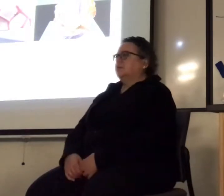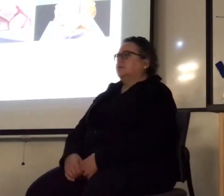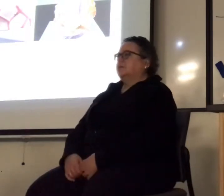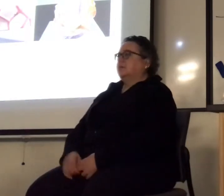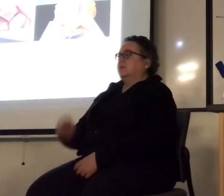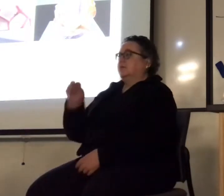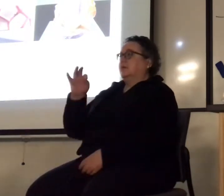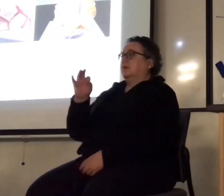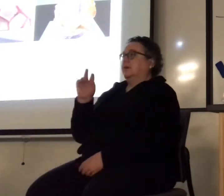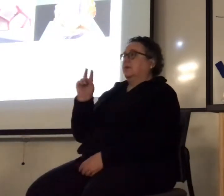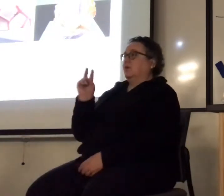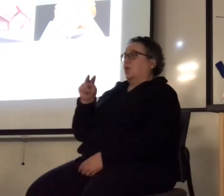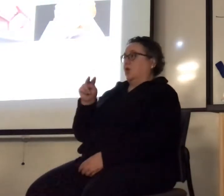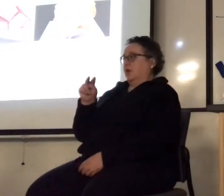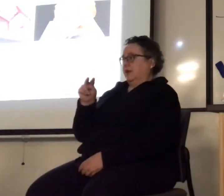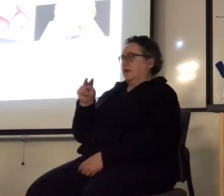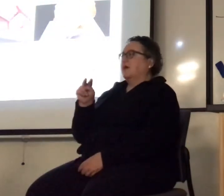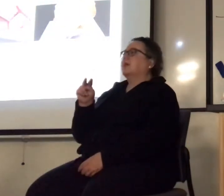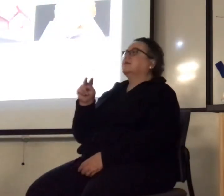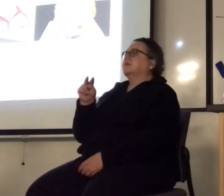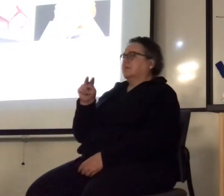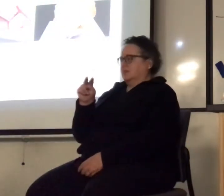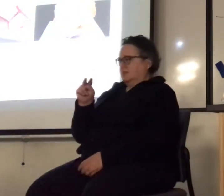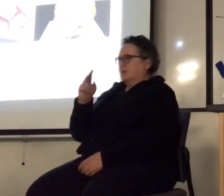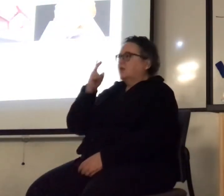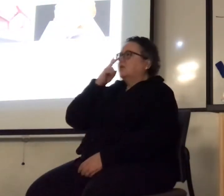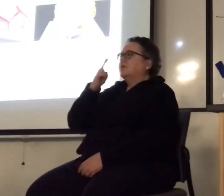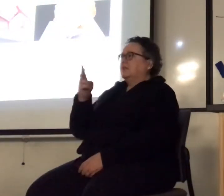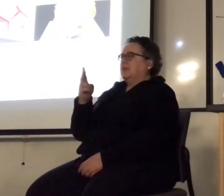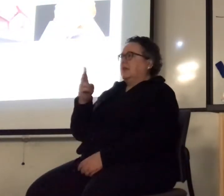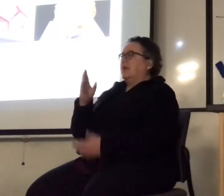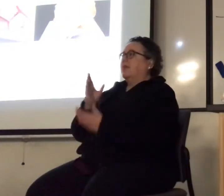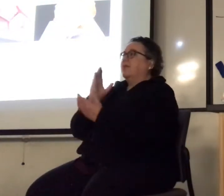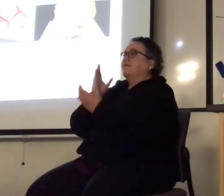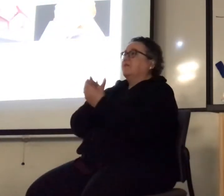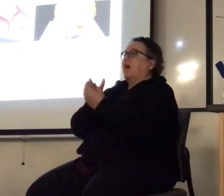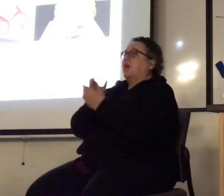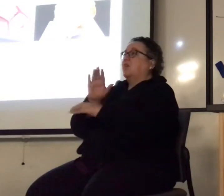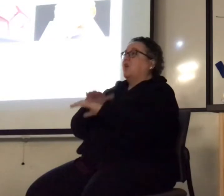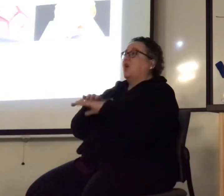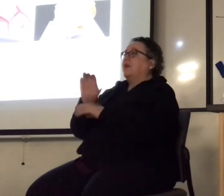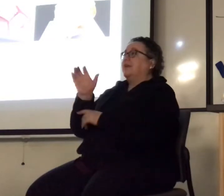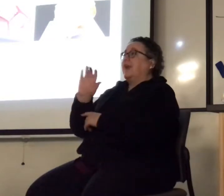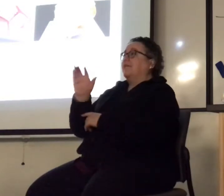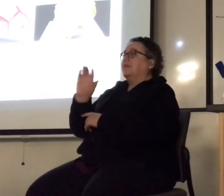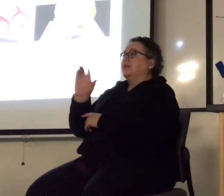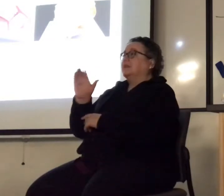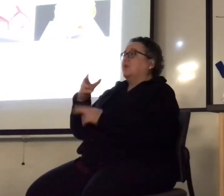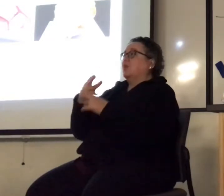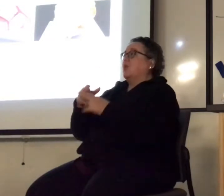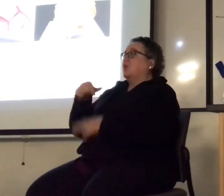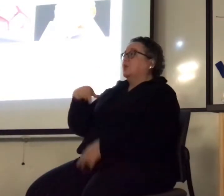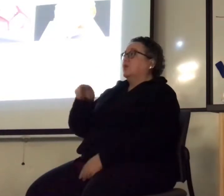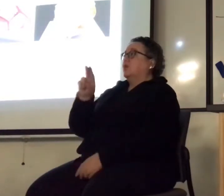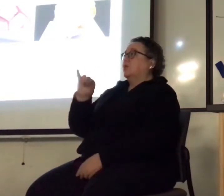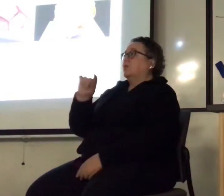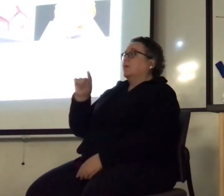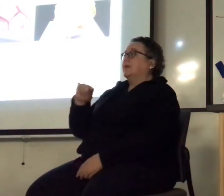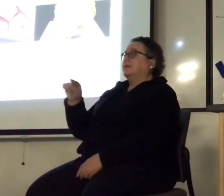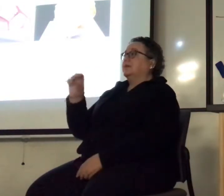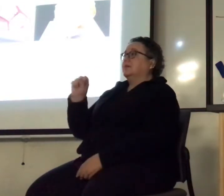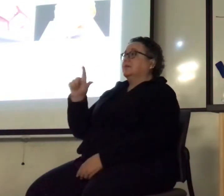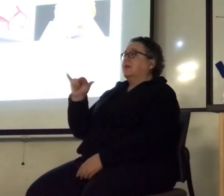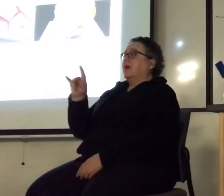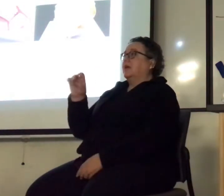If you look at the file on Canvas called quiz slides, those are the slides I will